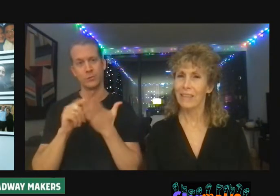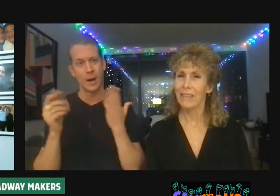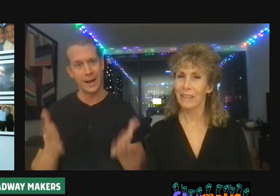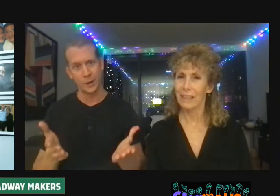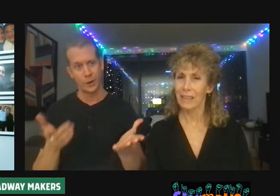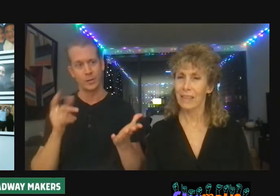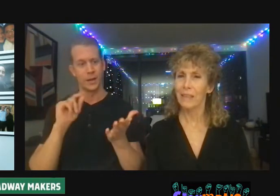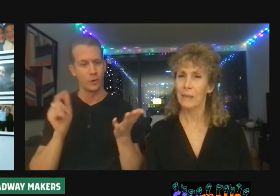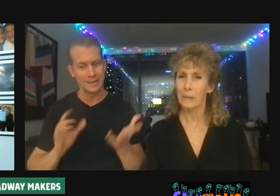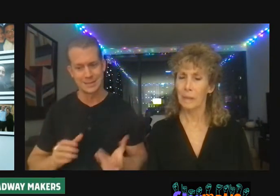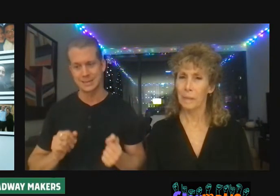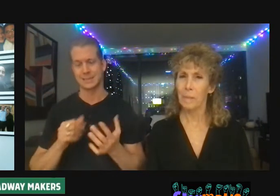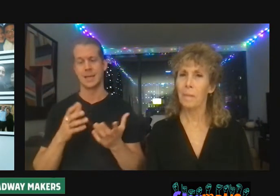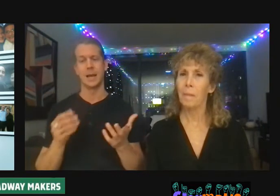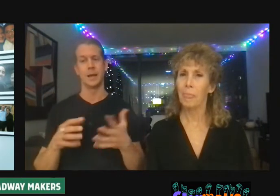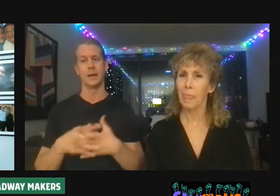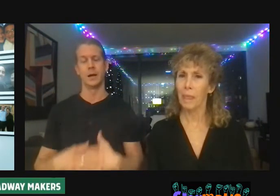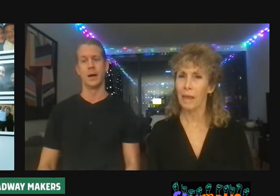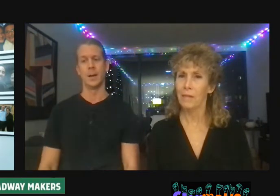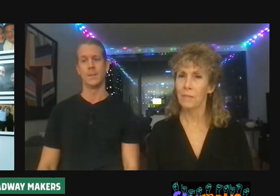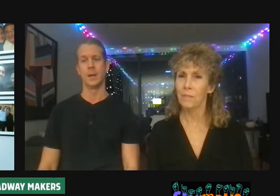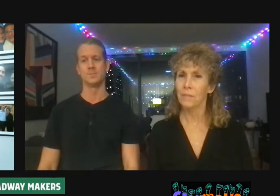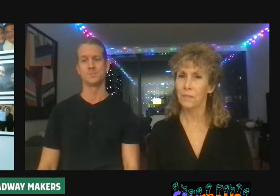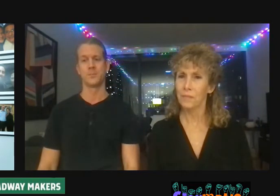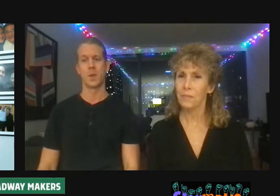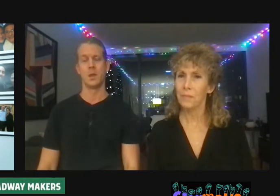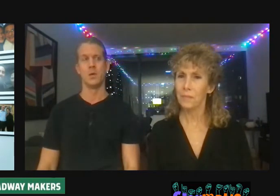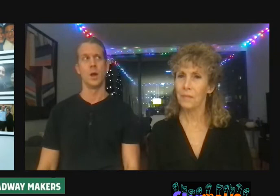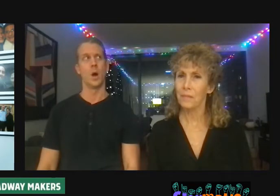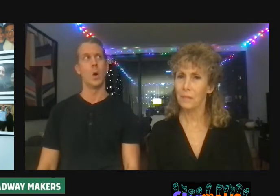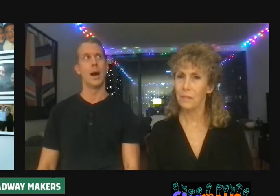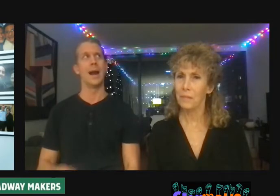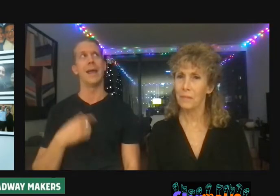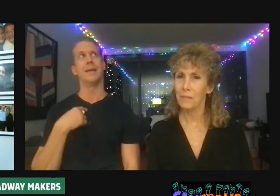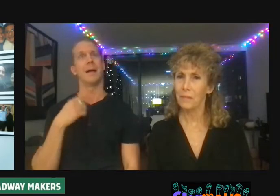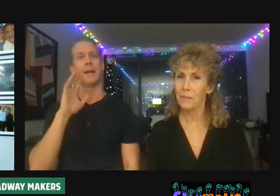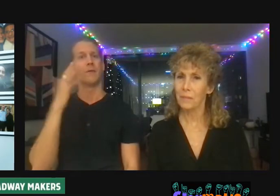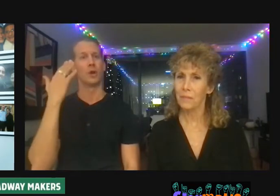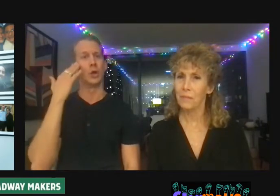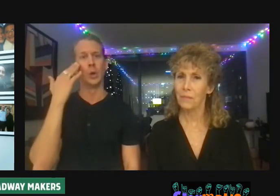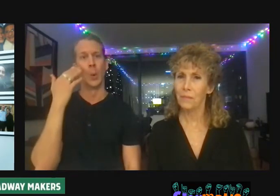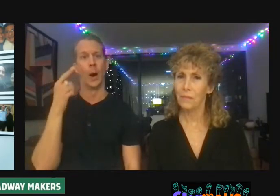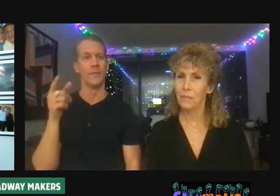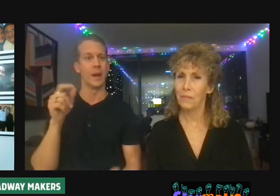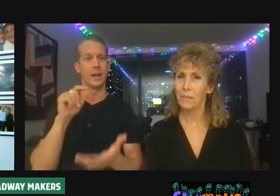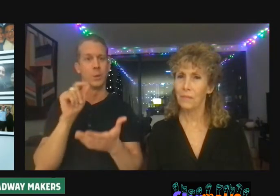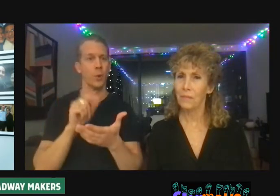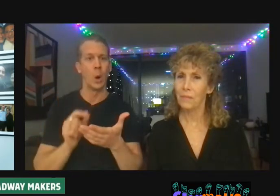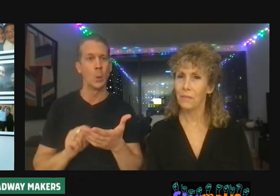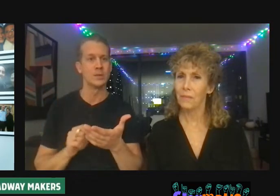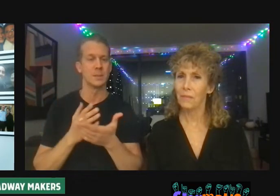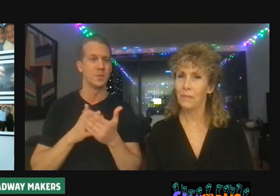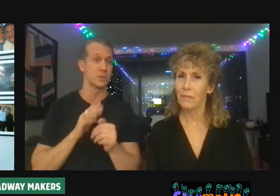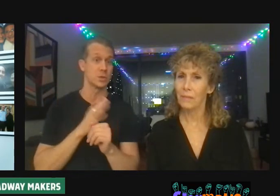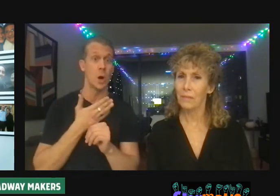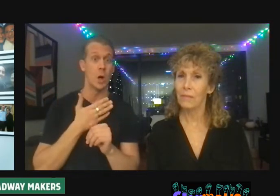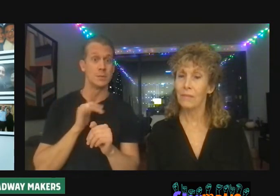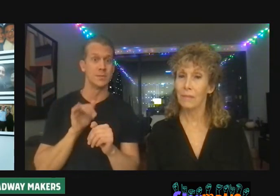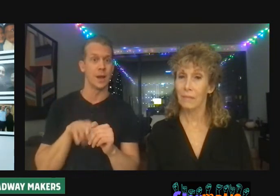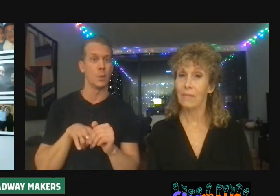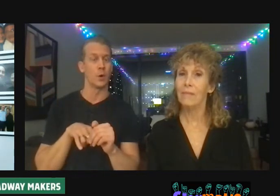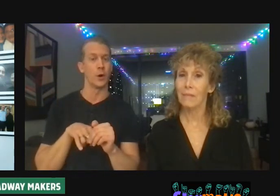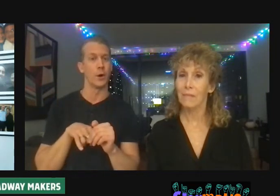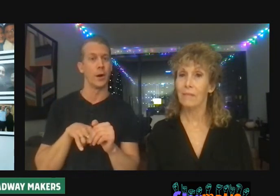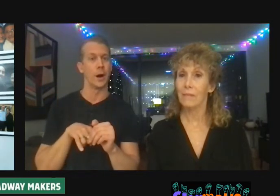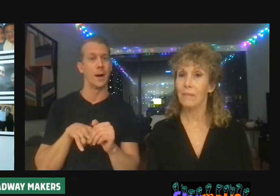composer, writer, lyricist, and you know, I never knew that he wrote some of the